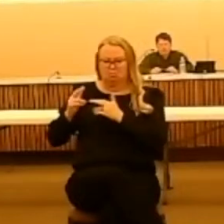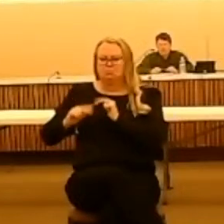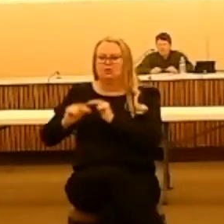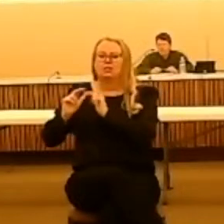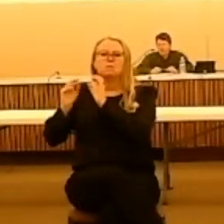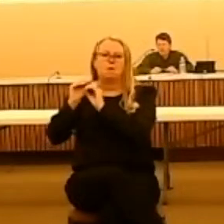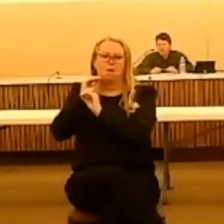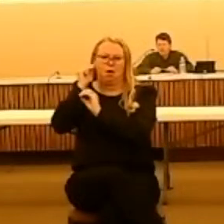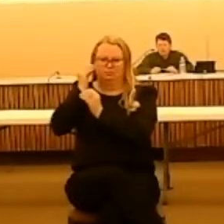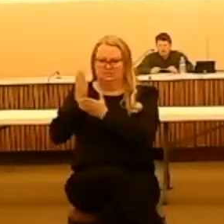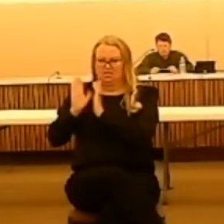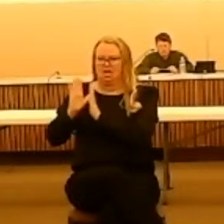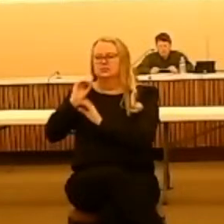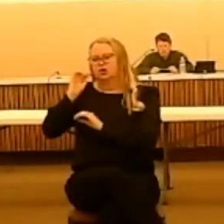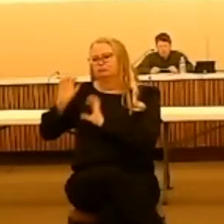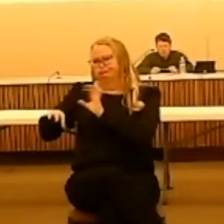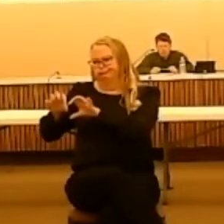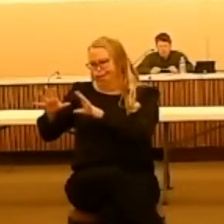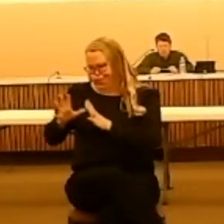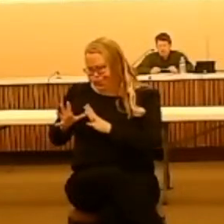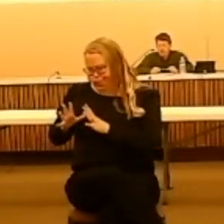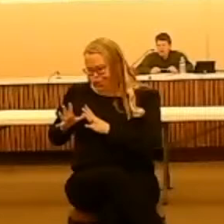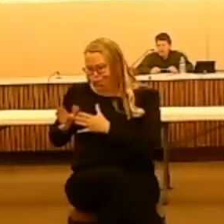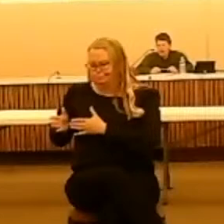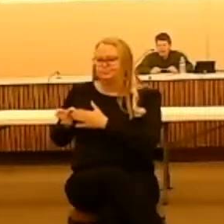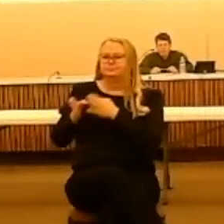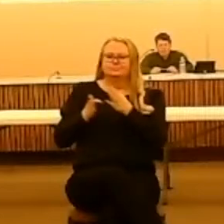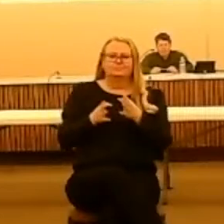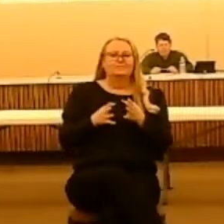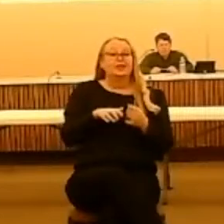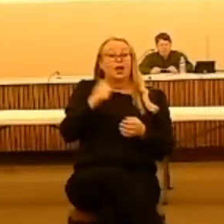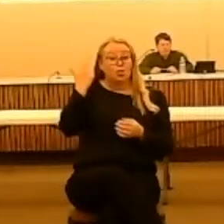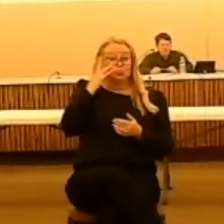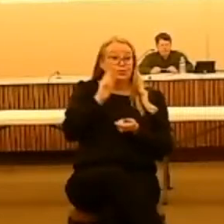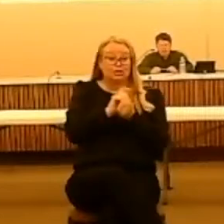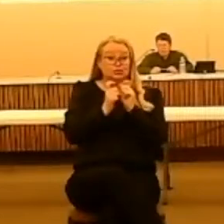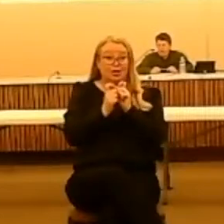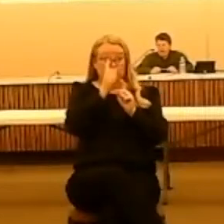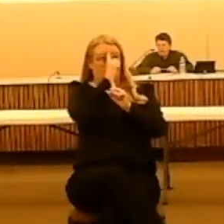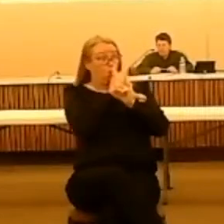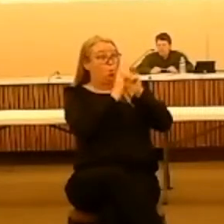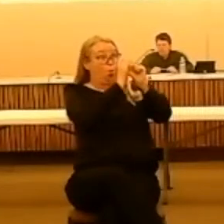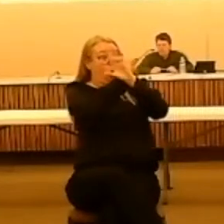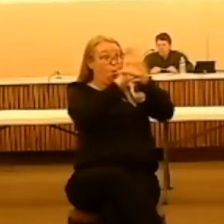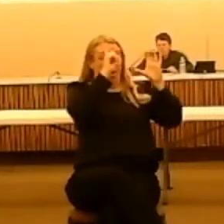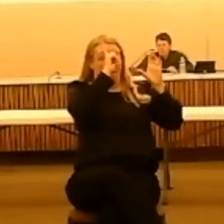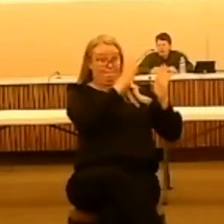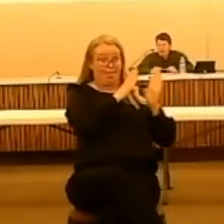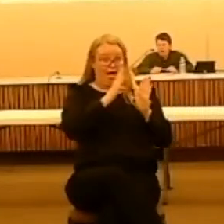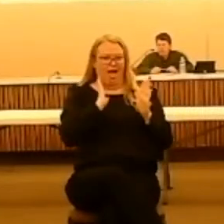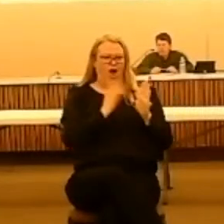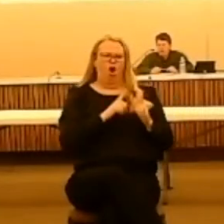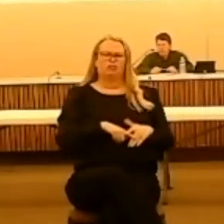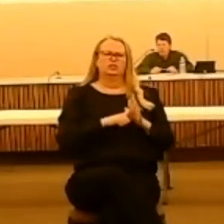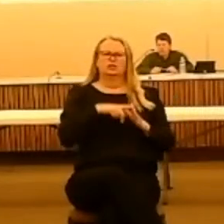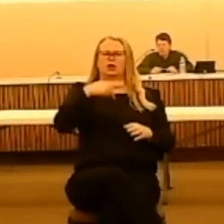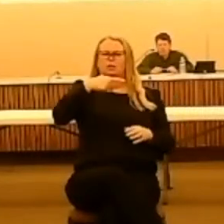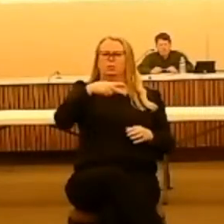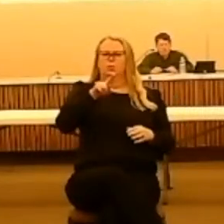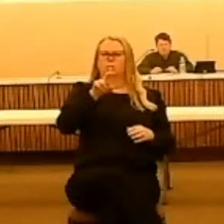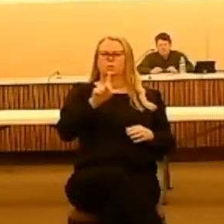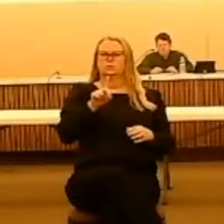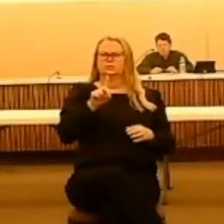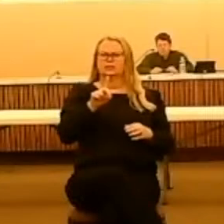homes than originally intended. I'll also note that there were two sets of plans for this area, that's parcel